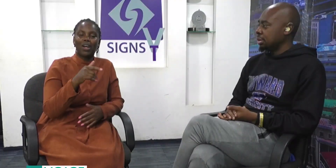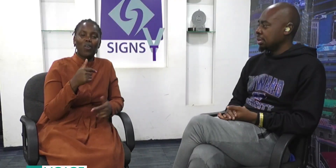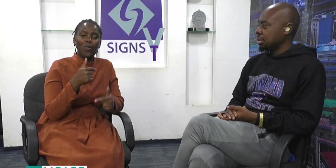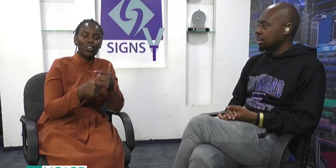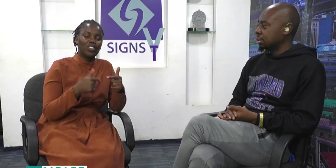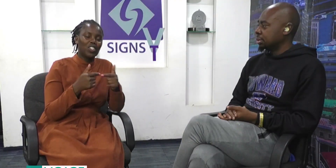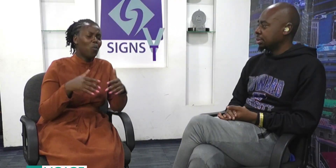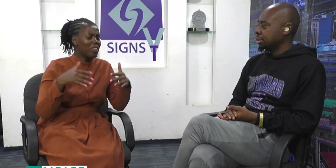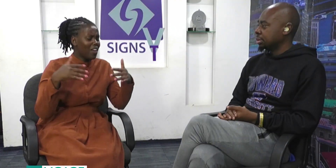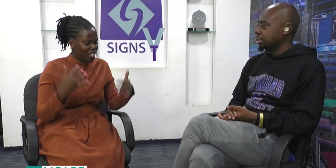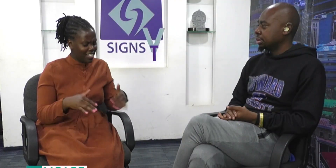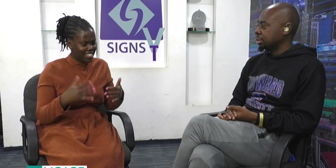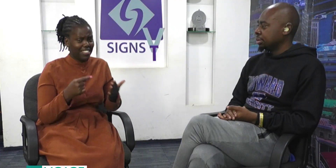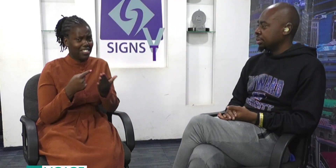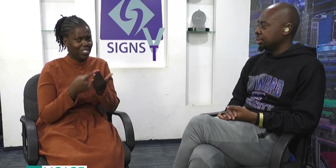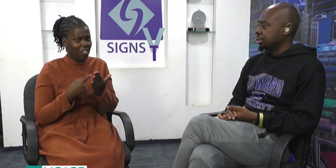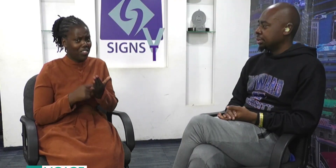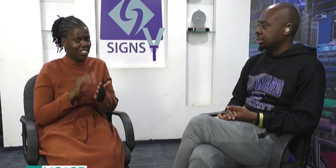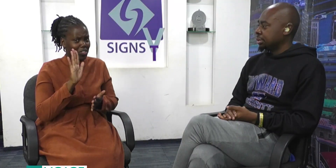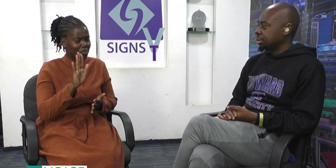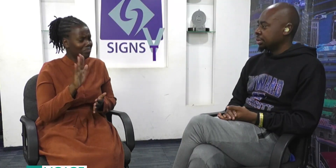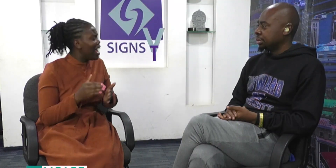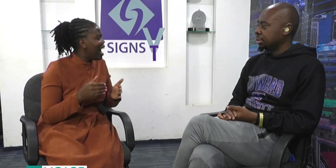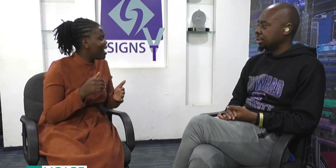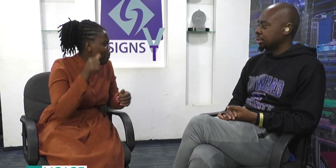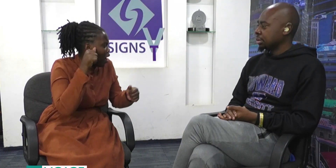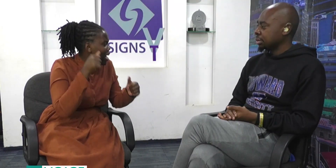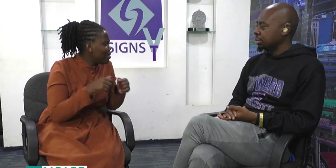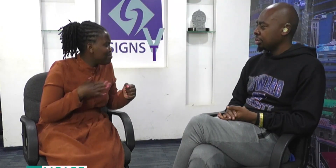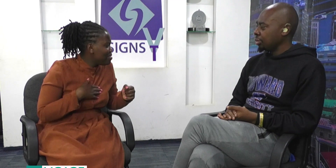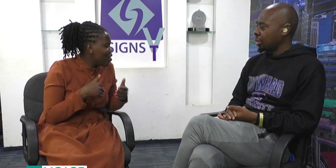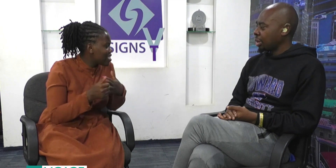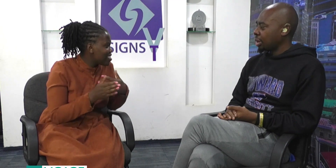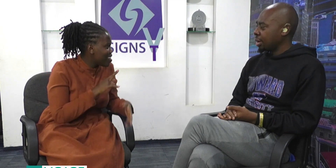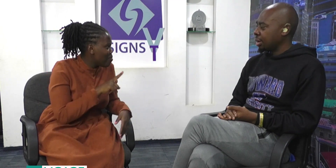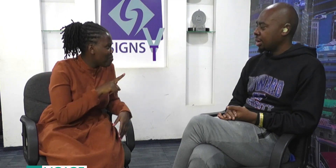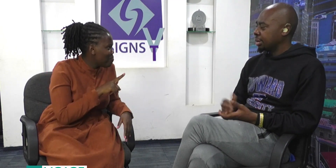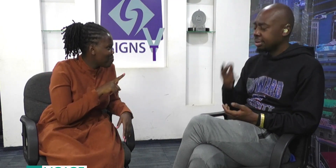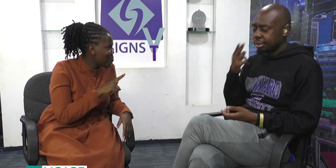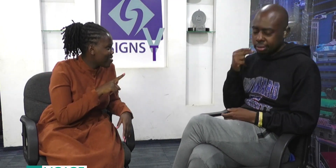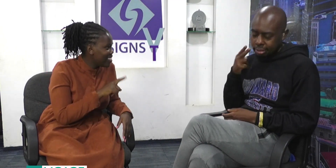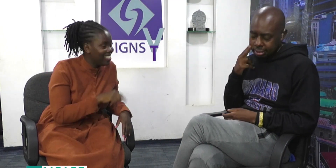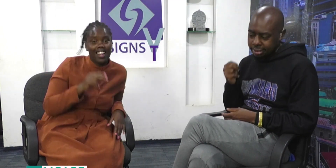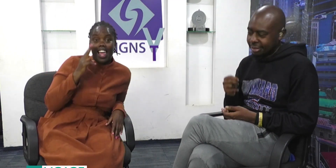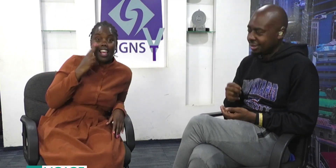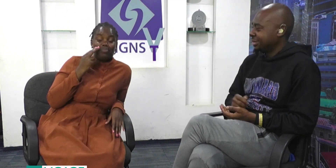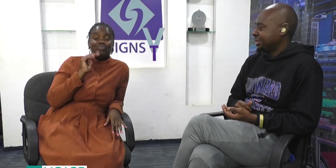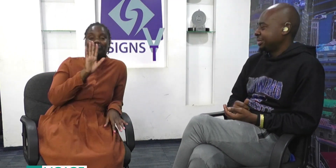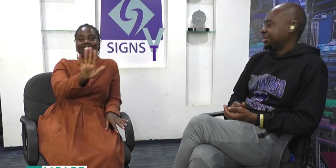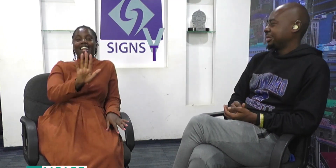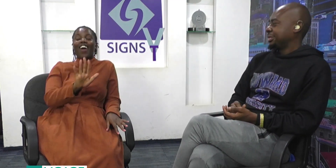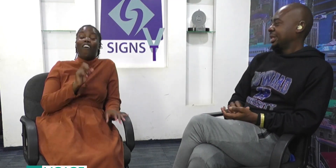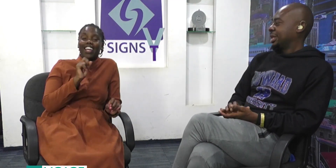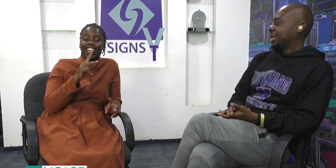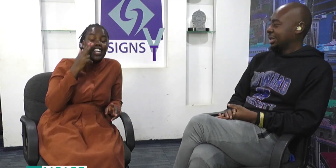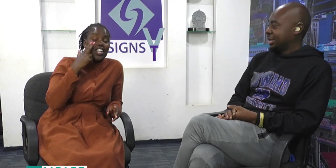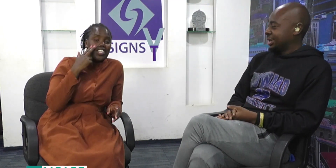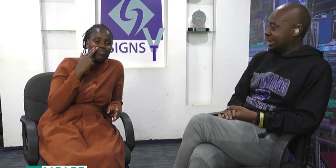welcome back. Now let us continue with this beautiful discussion. Please remind me your sign name. This is my sign name. Okay. Now